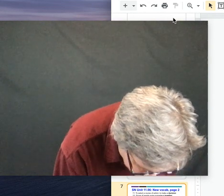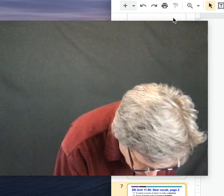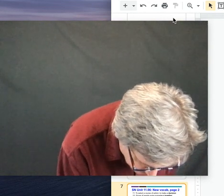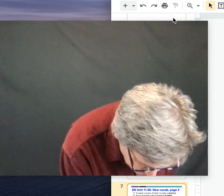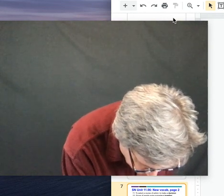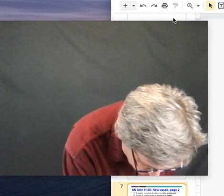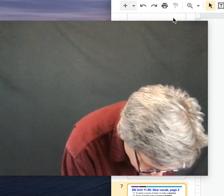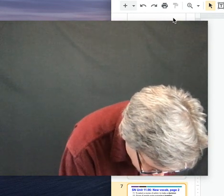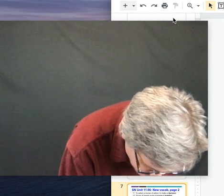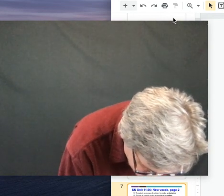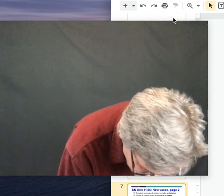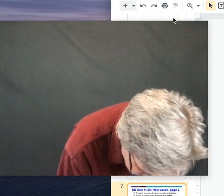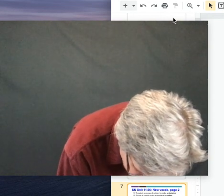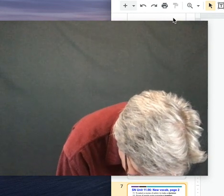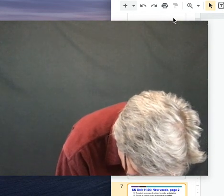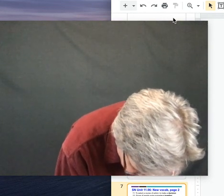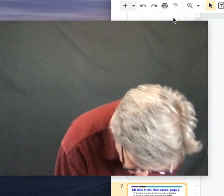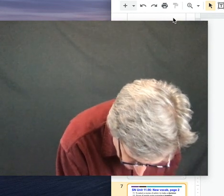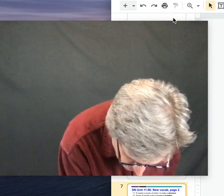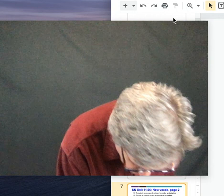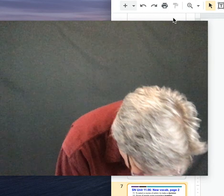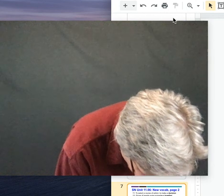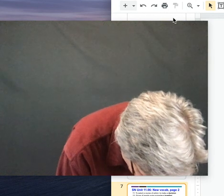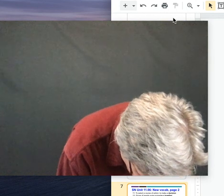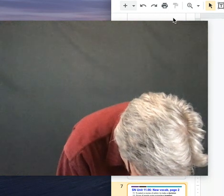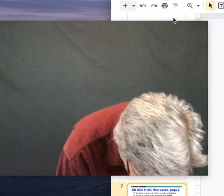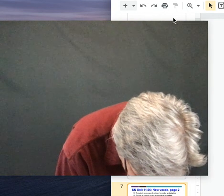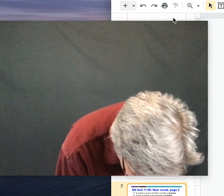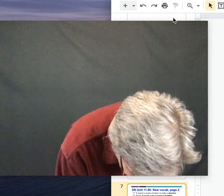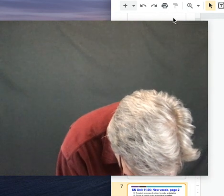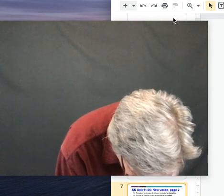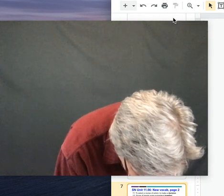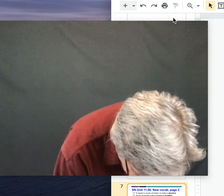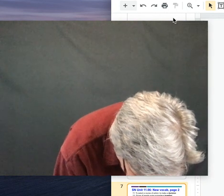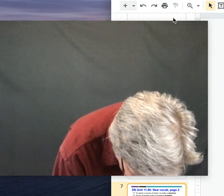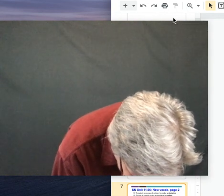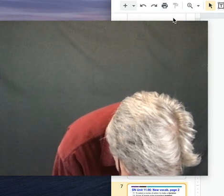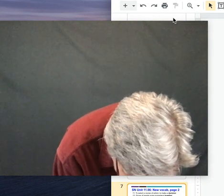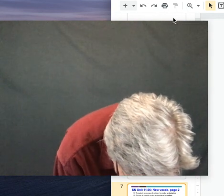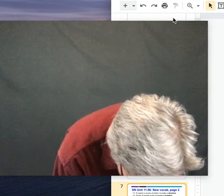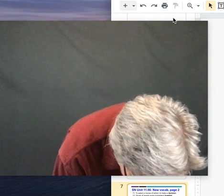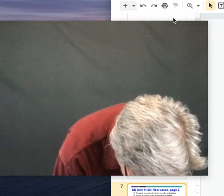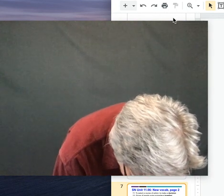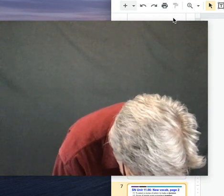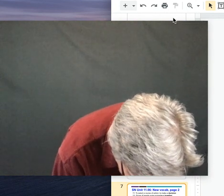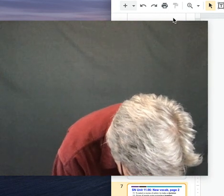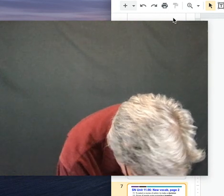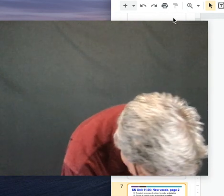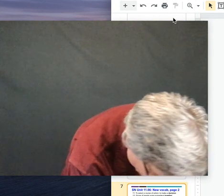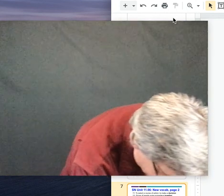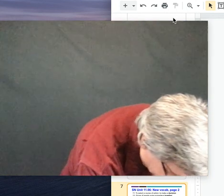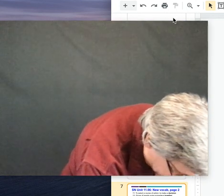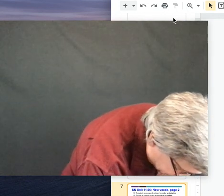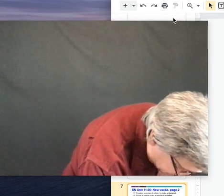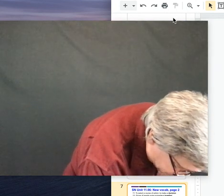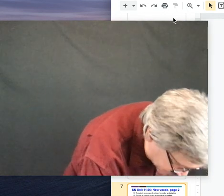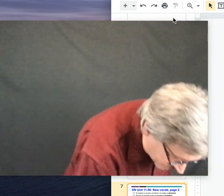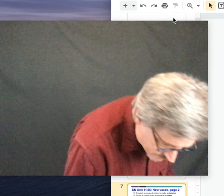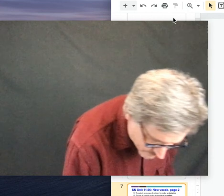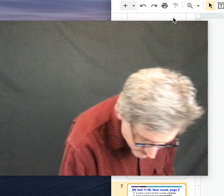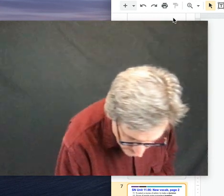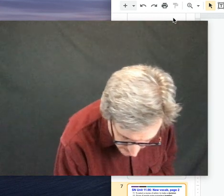Take a look to see if there's another picture for shucks. Okay, yeah.